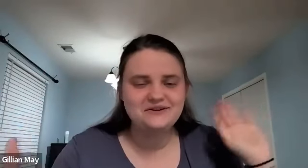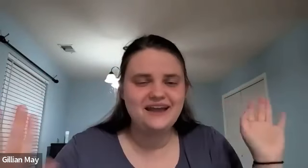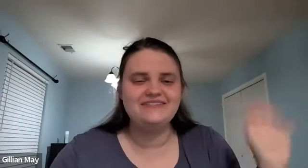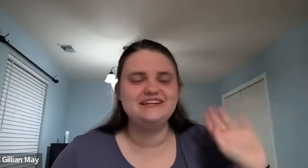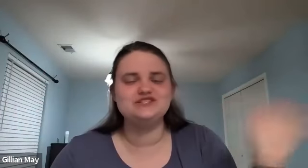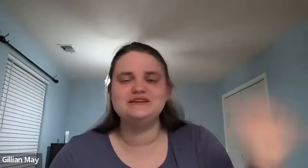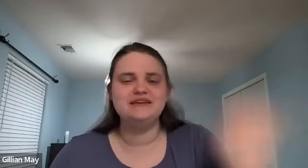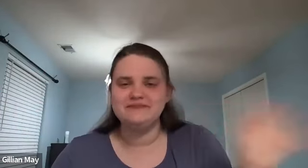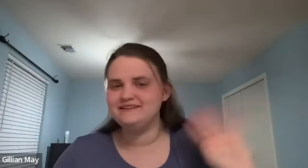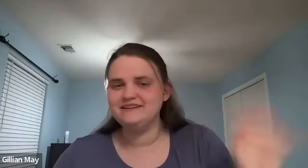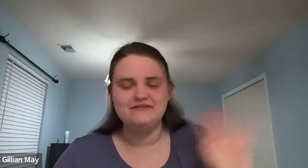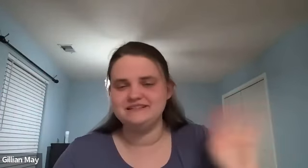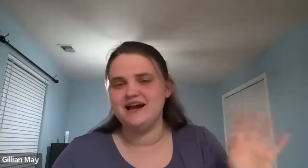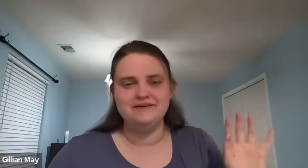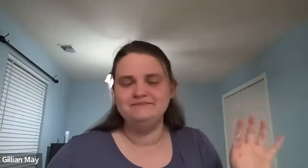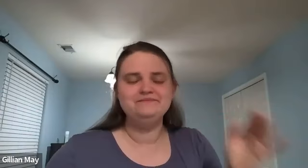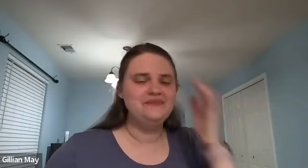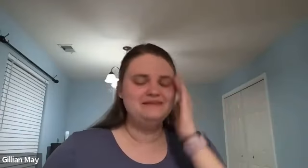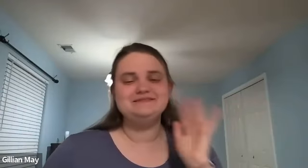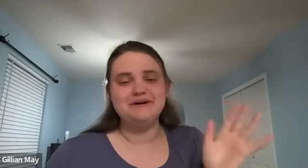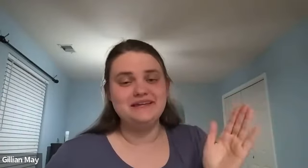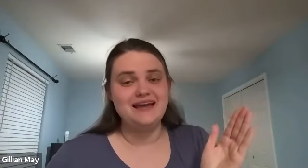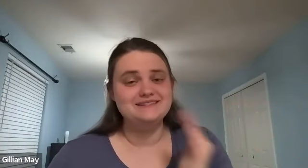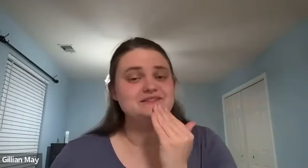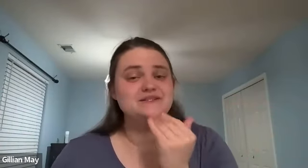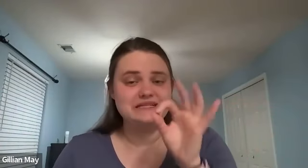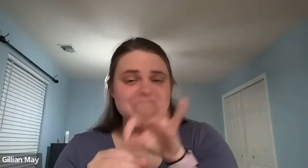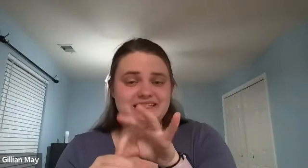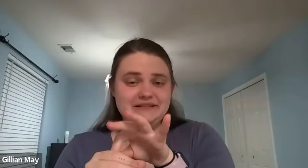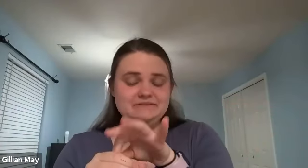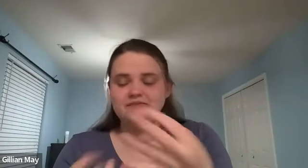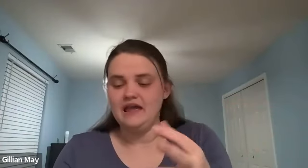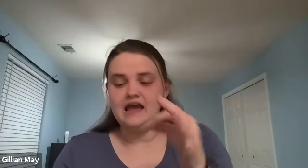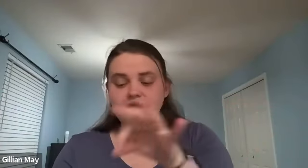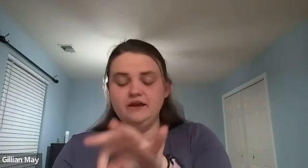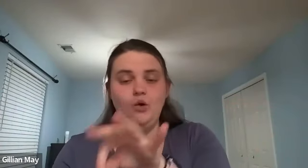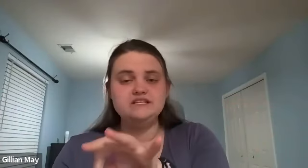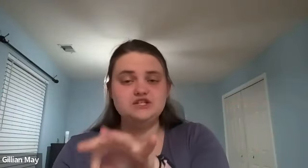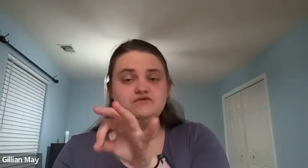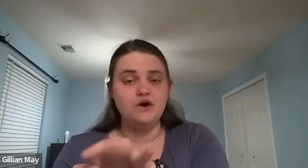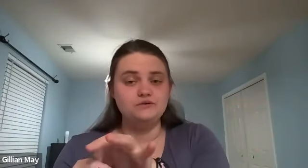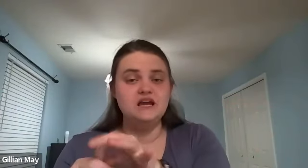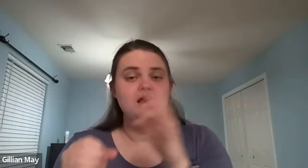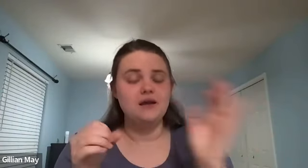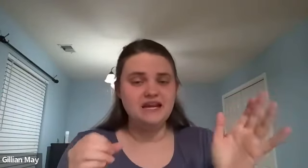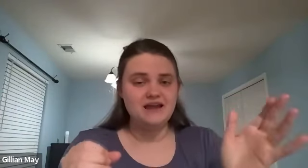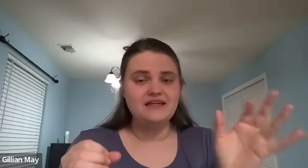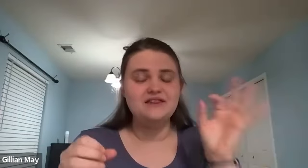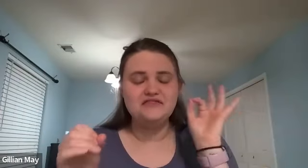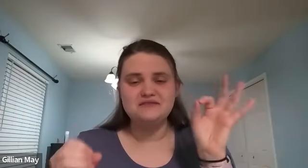Okay, they get me every time. But yeah, so sweet tea. I always do vote. I mean, and I think my